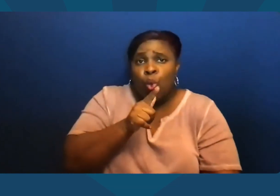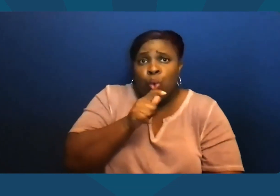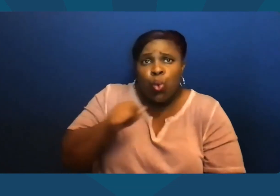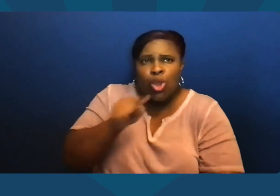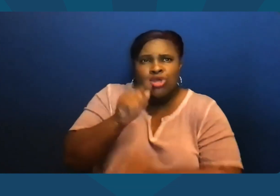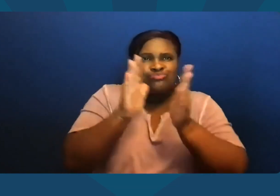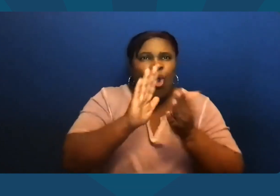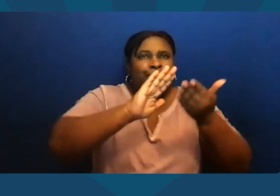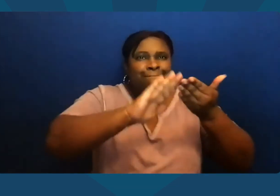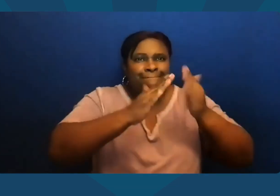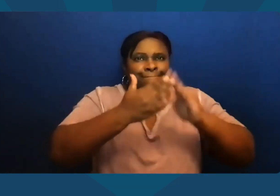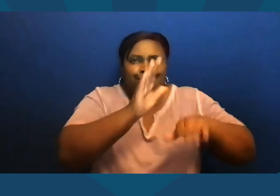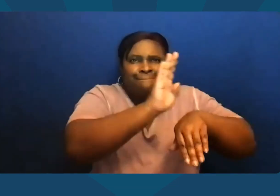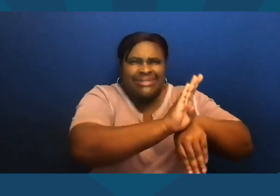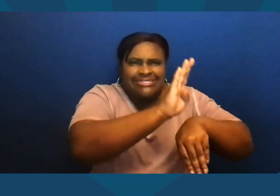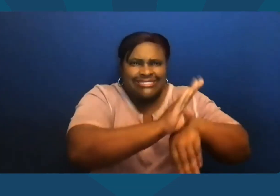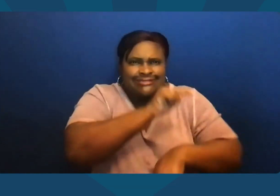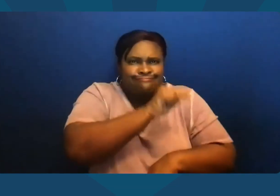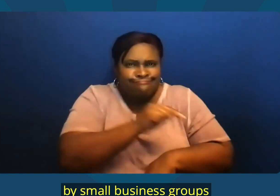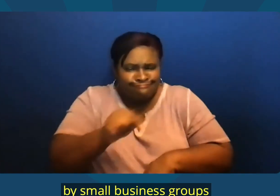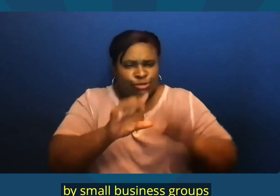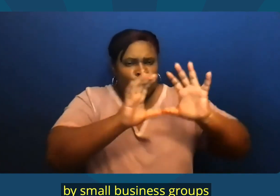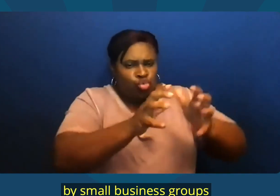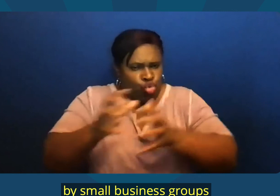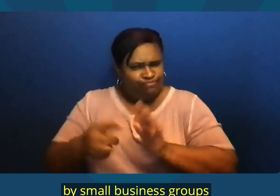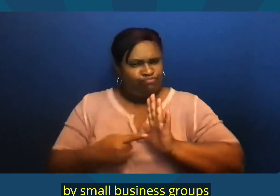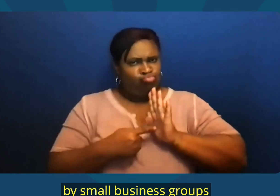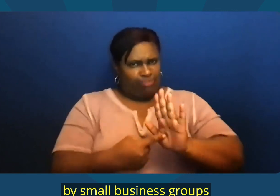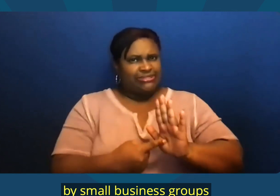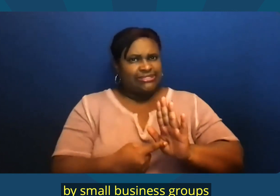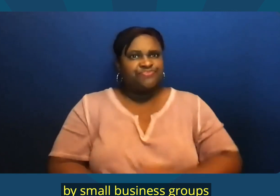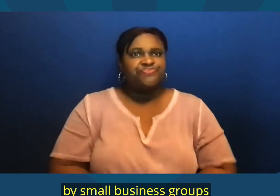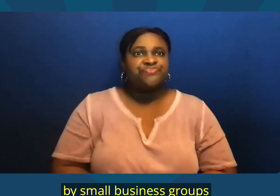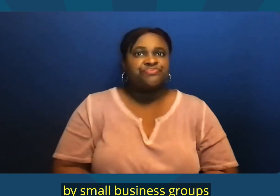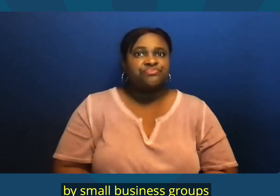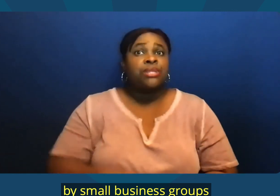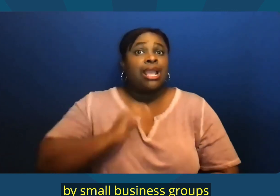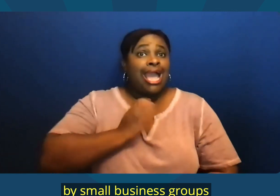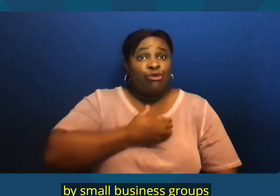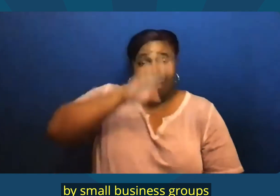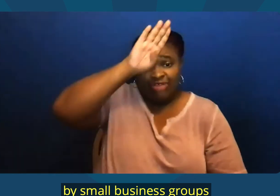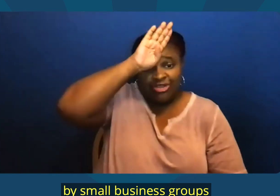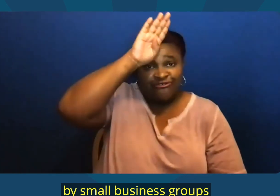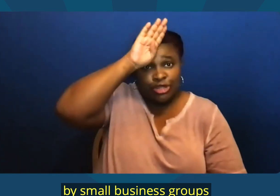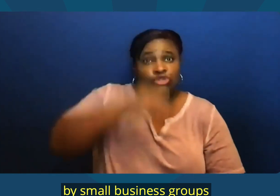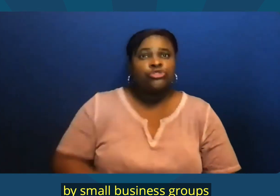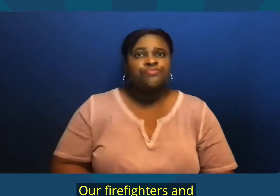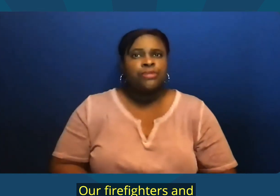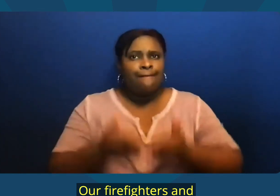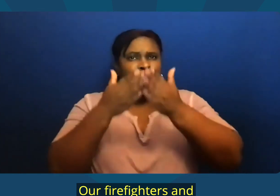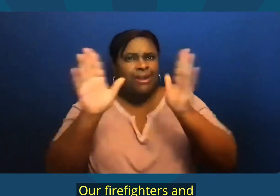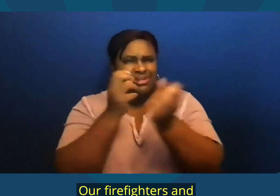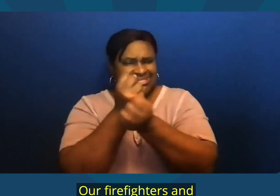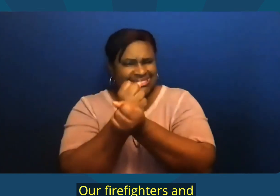Our campaign has been unanimously endorsed by small business groups representing our community,